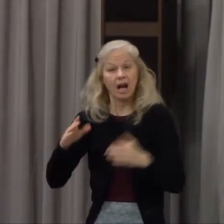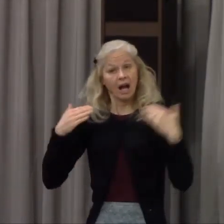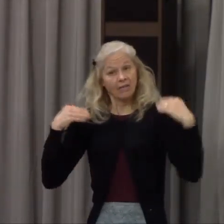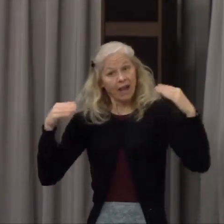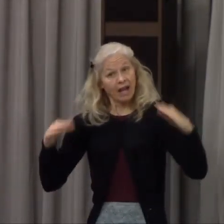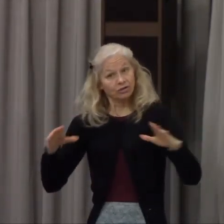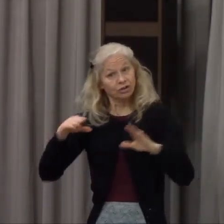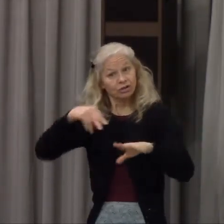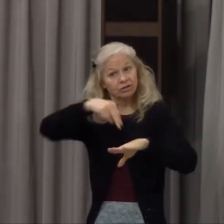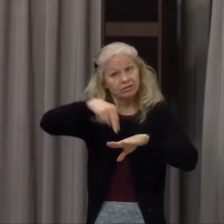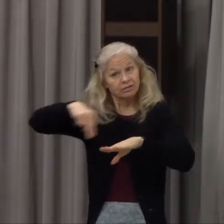love.